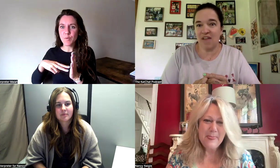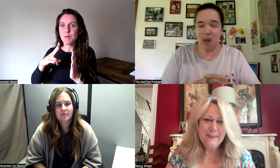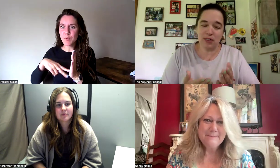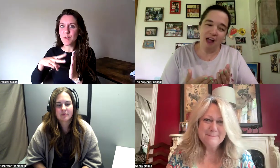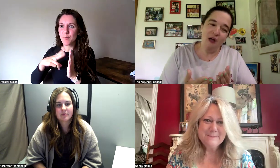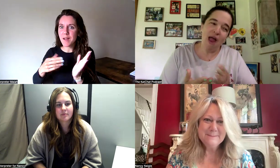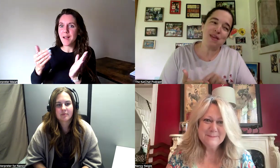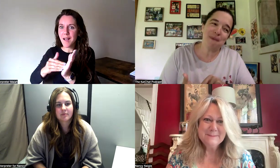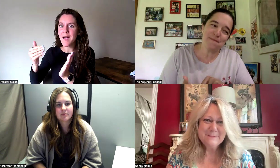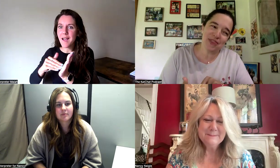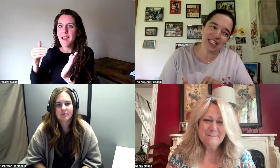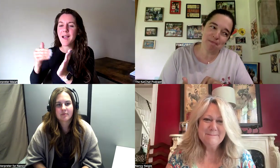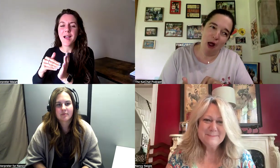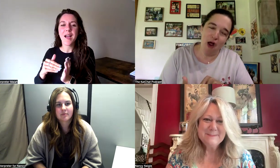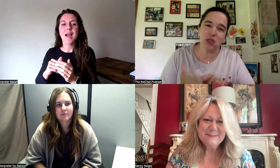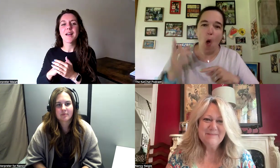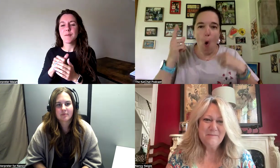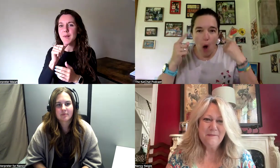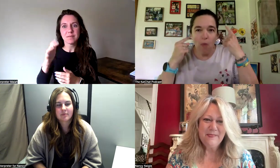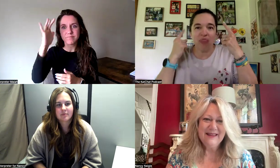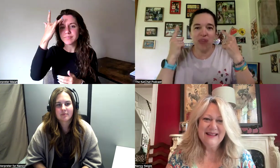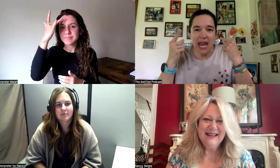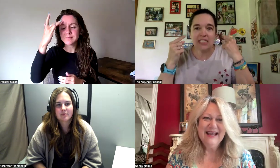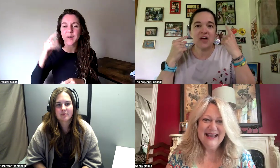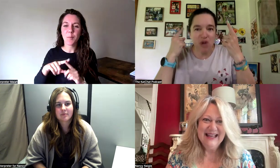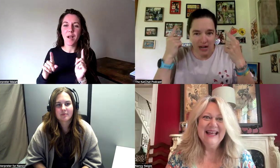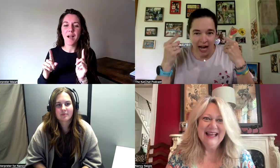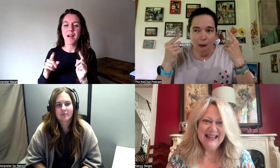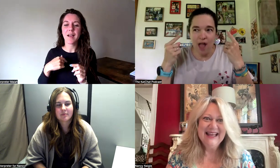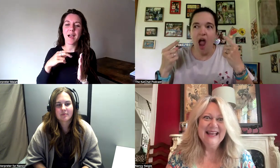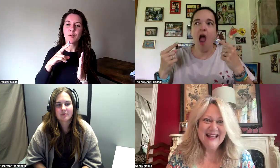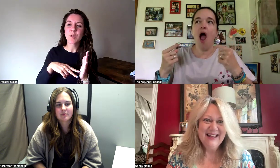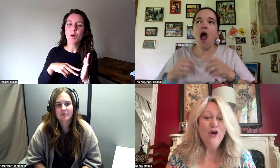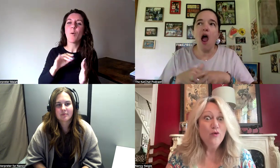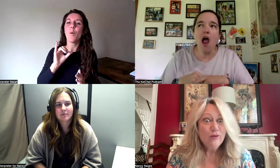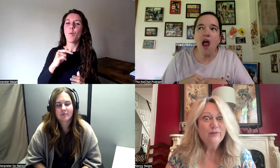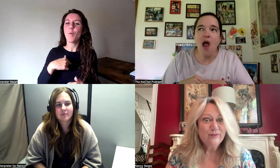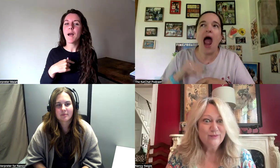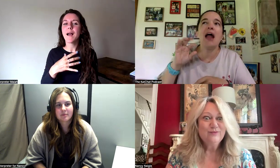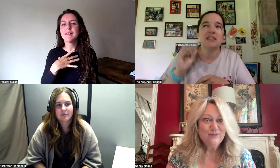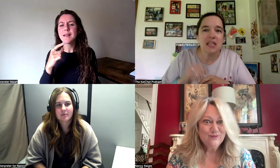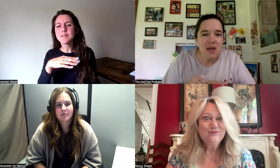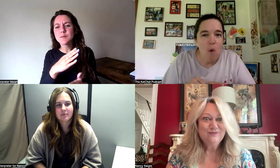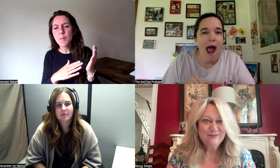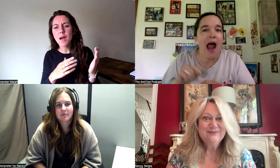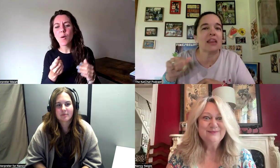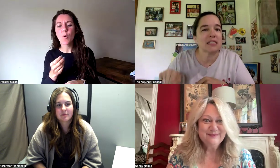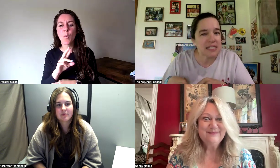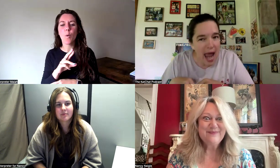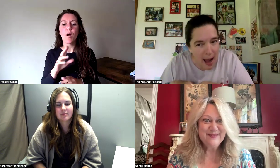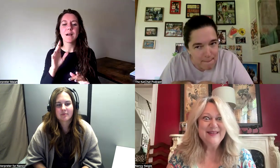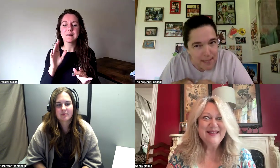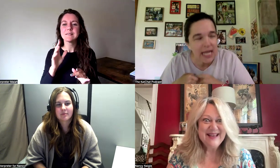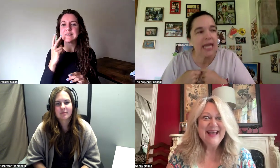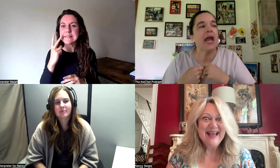really thick about it. I remember this part, or I would think differently. I was like, I see why this